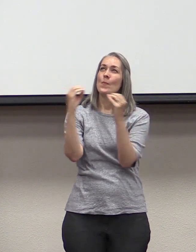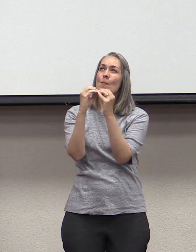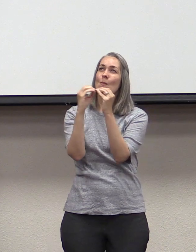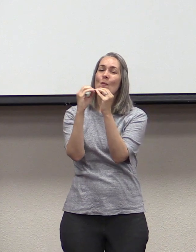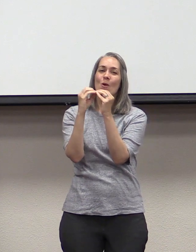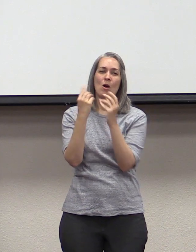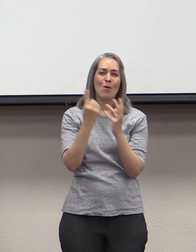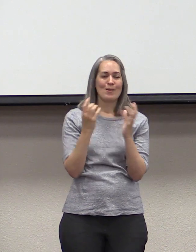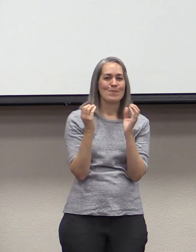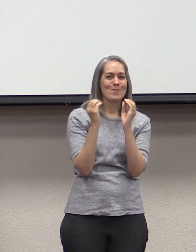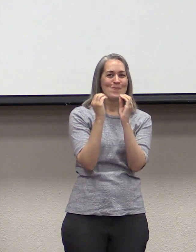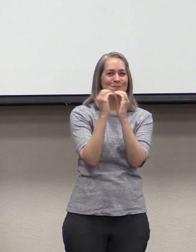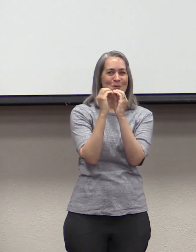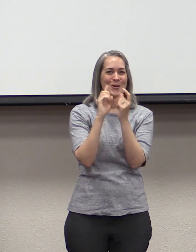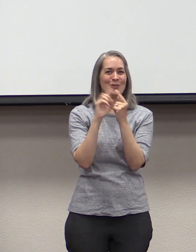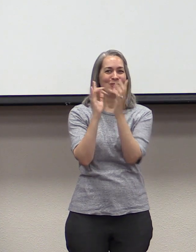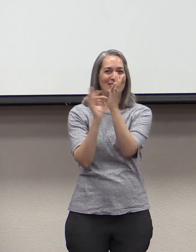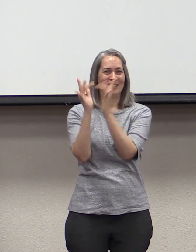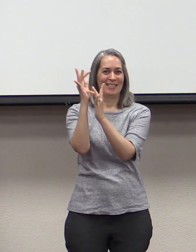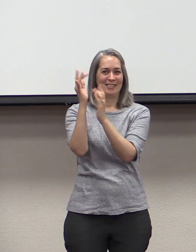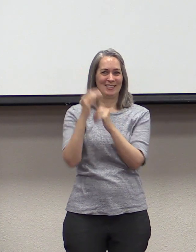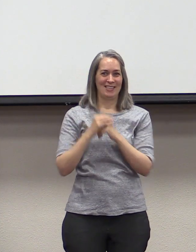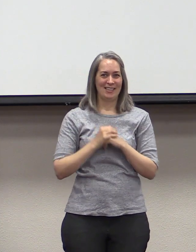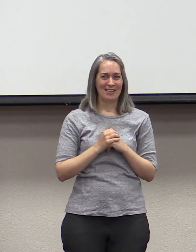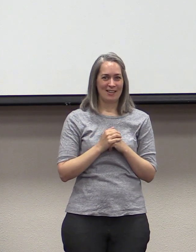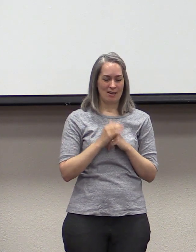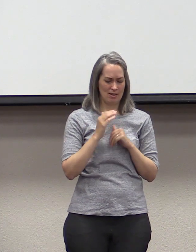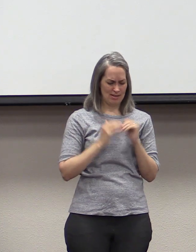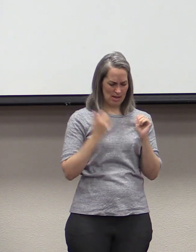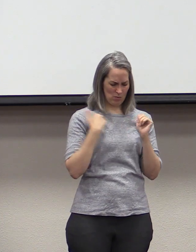there's always more to Jesus than what we think.